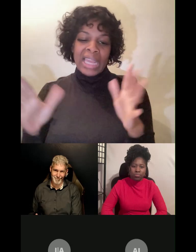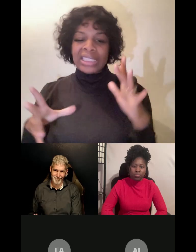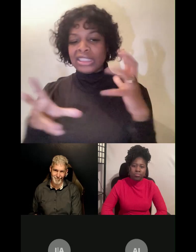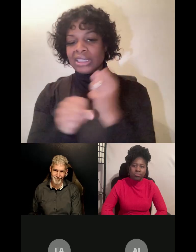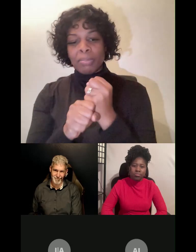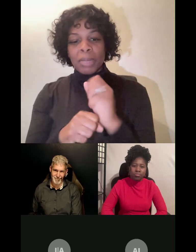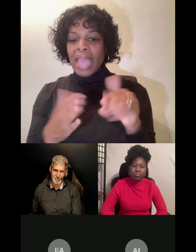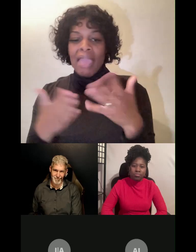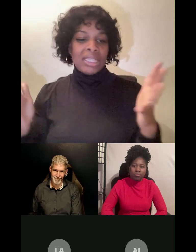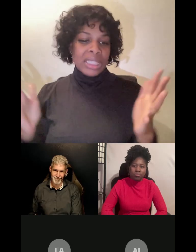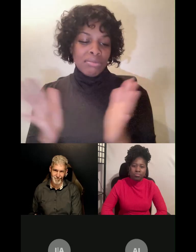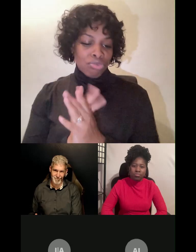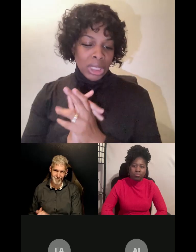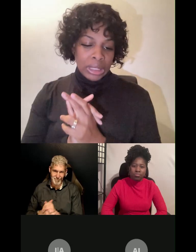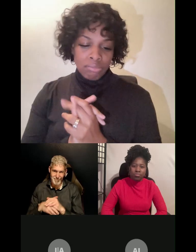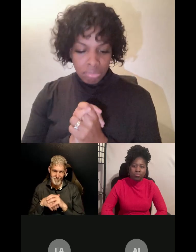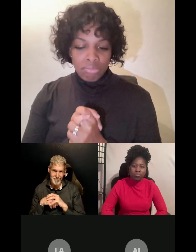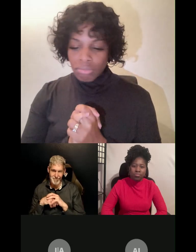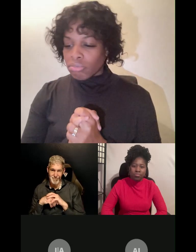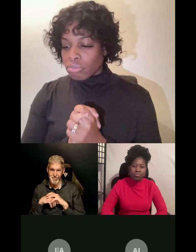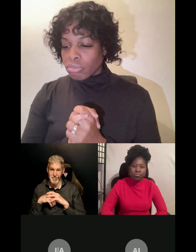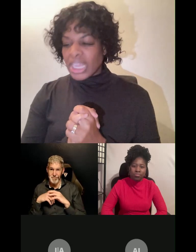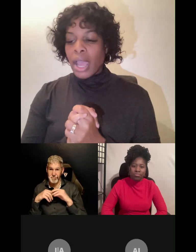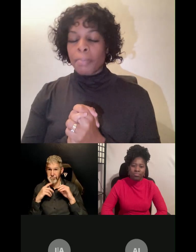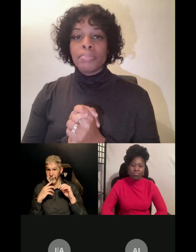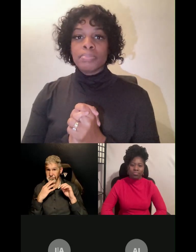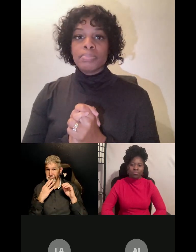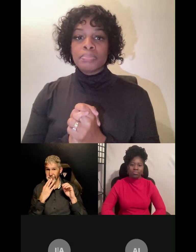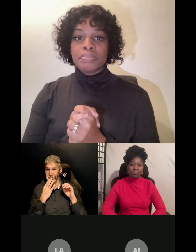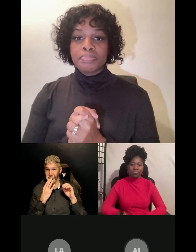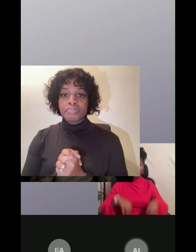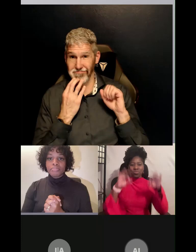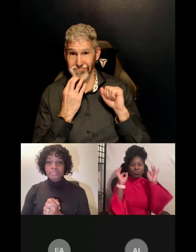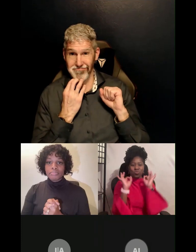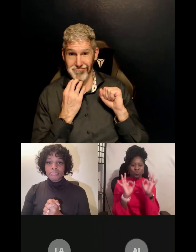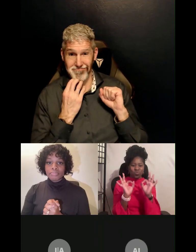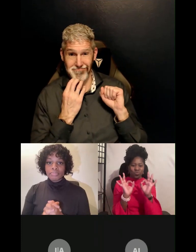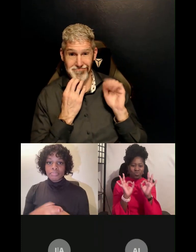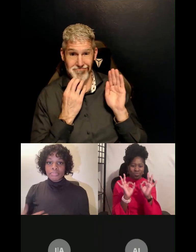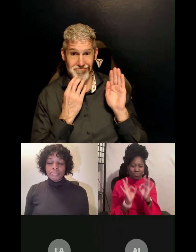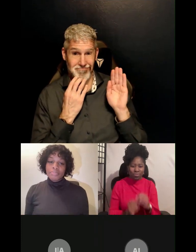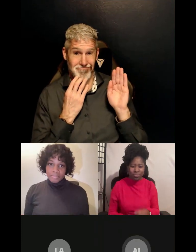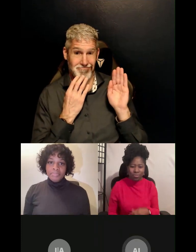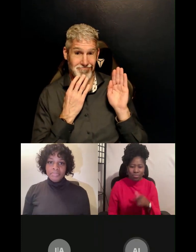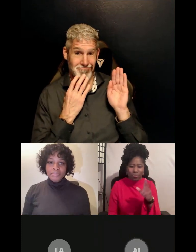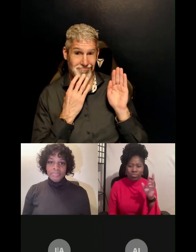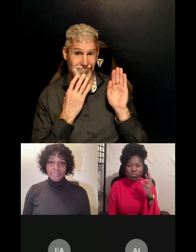That's about it. This summed up everything, really. Yeah.